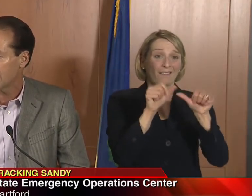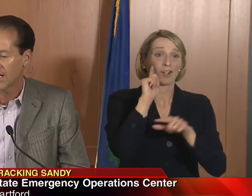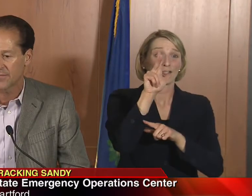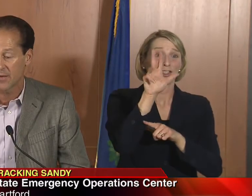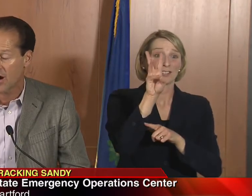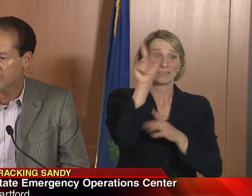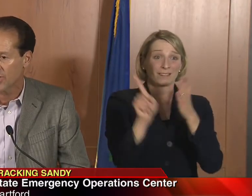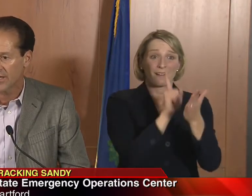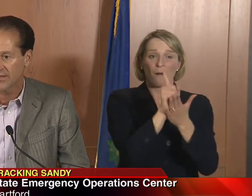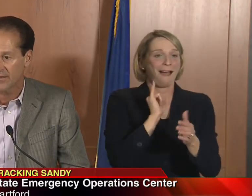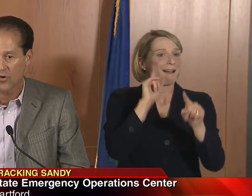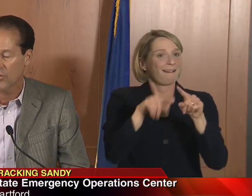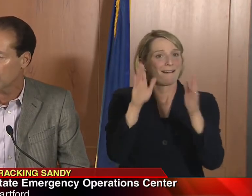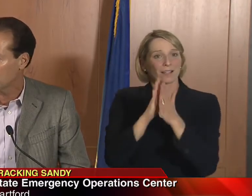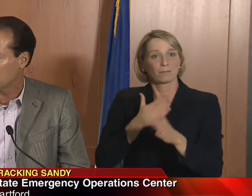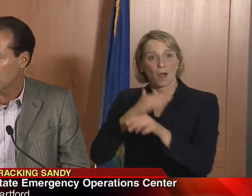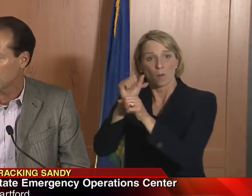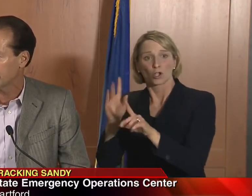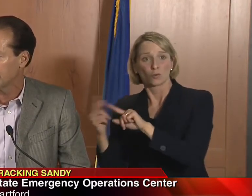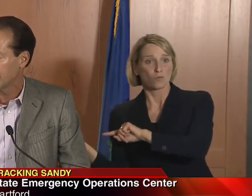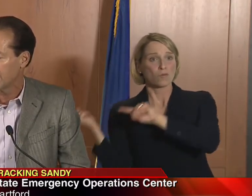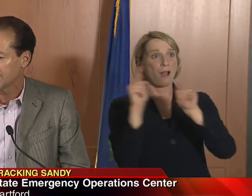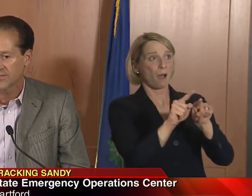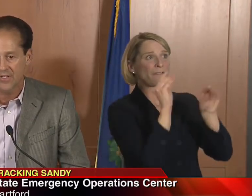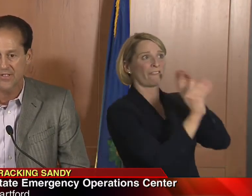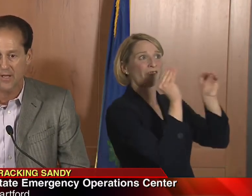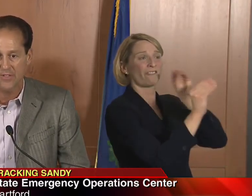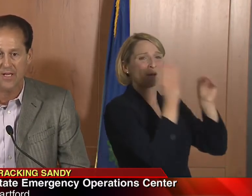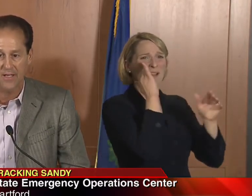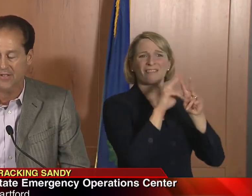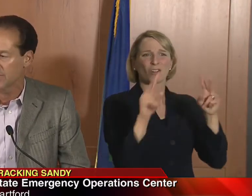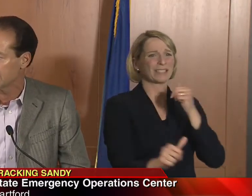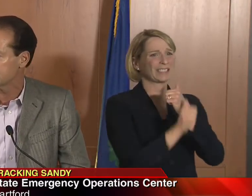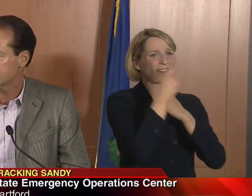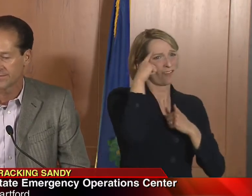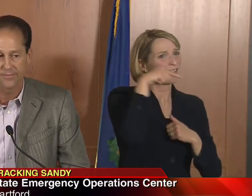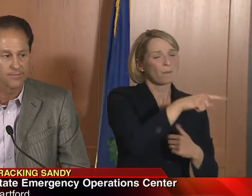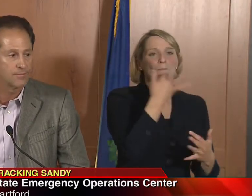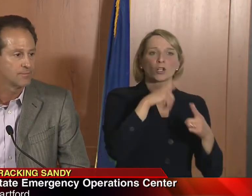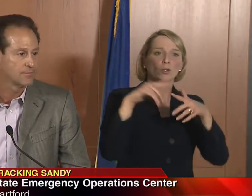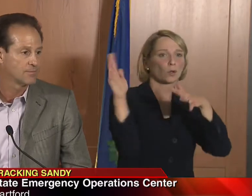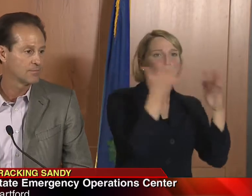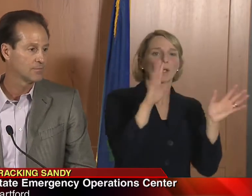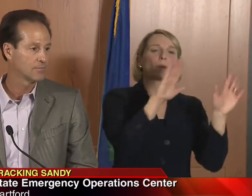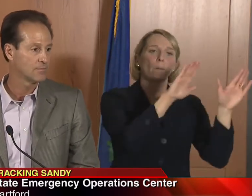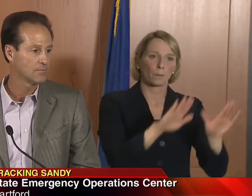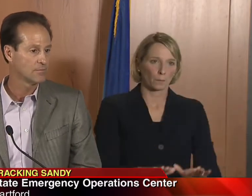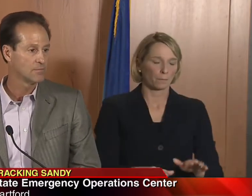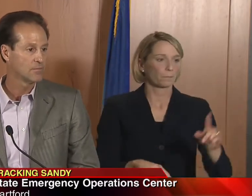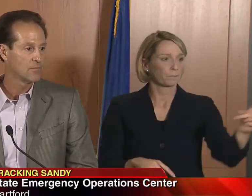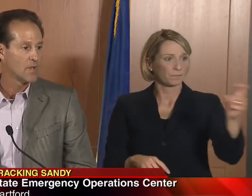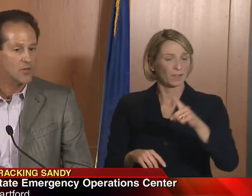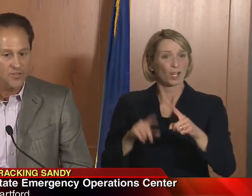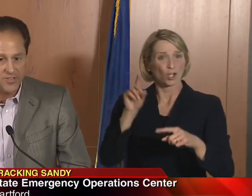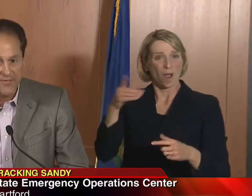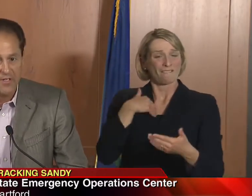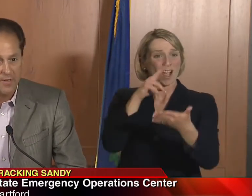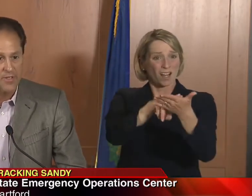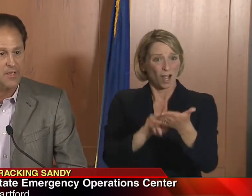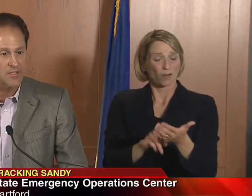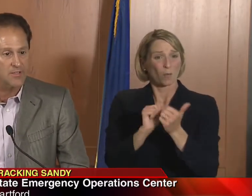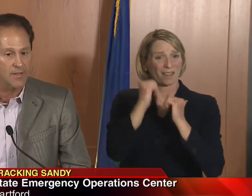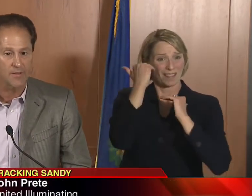linemen in harm's way, and nor will we, until such time as that gets diminished. Are those limitations written out somewhere? Those are